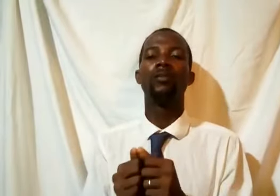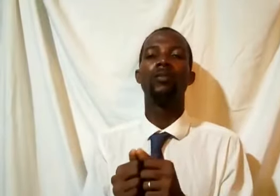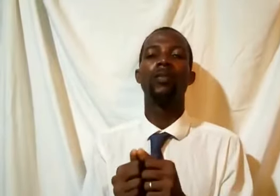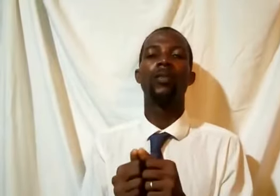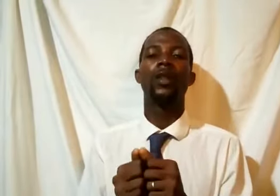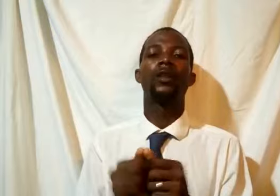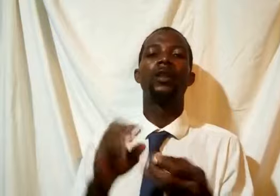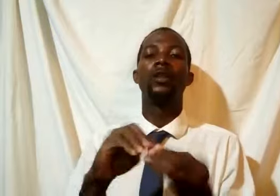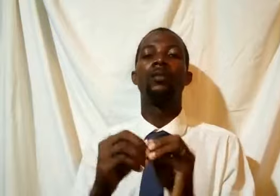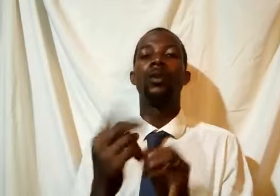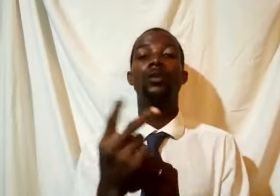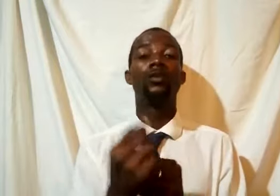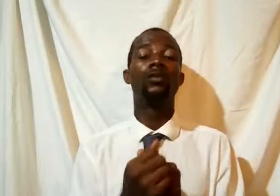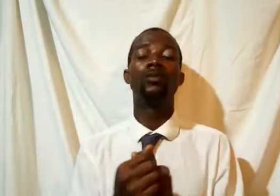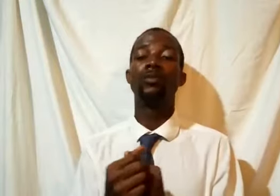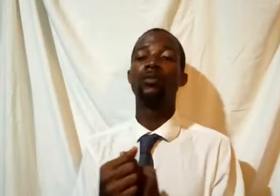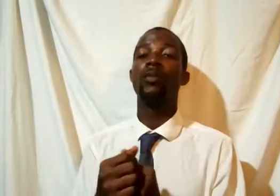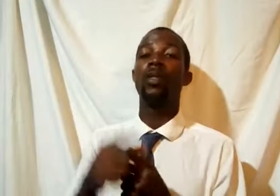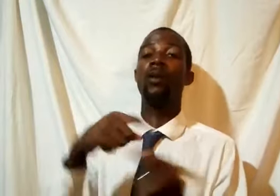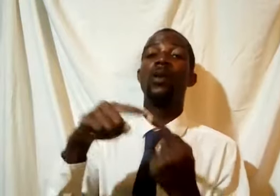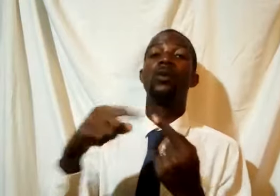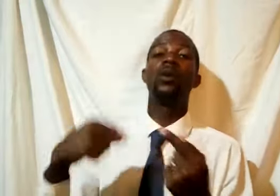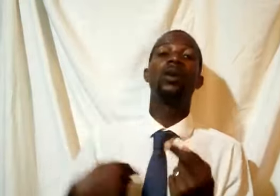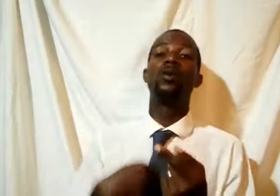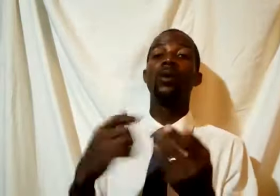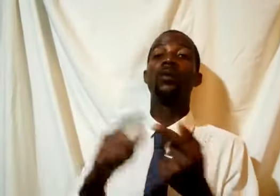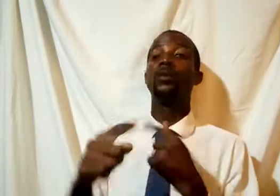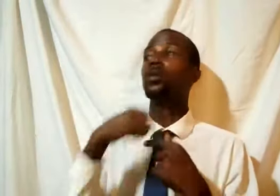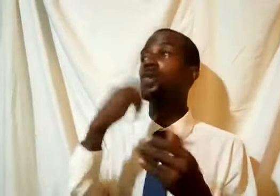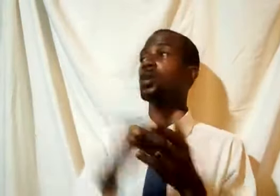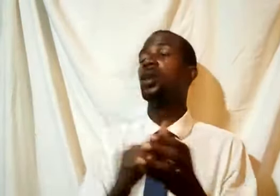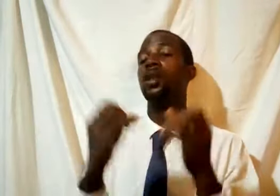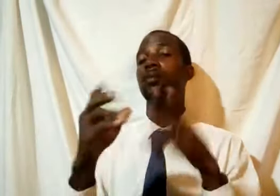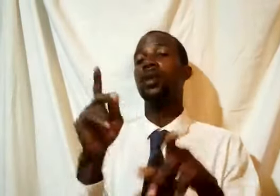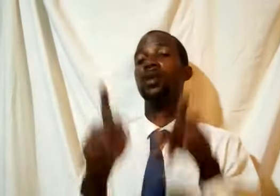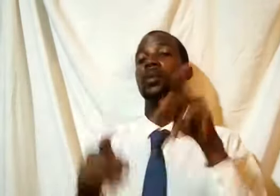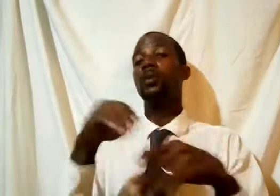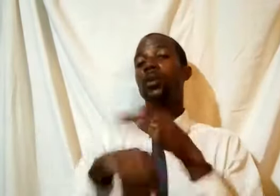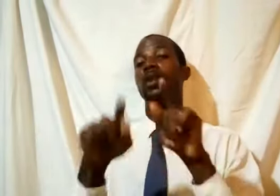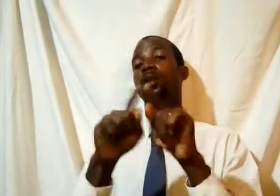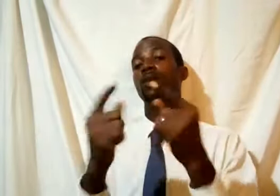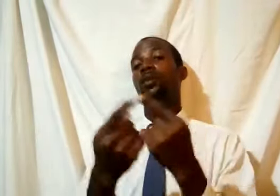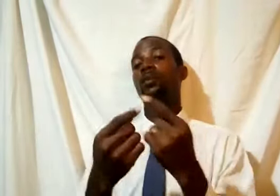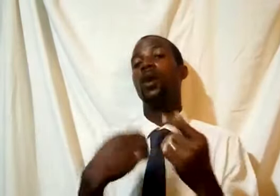Number 2, when we want to say that many people in a group have the same feeling or